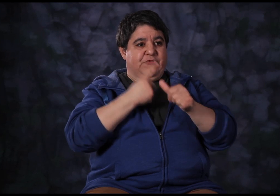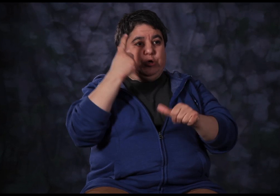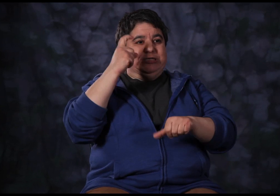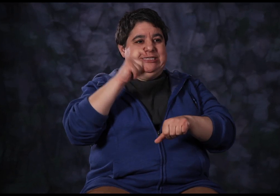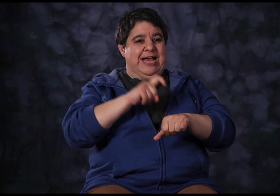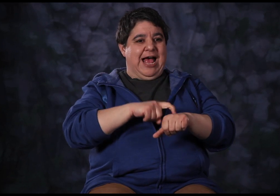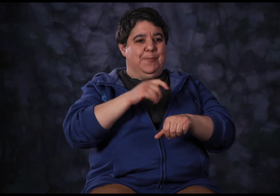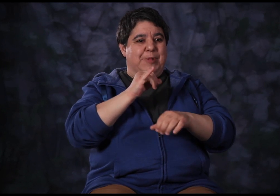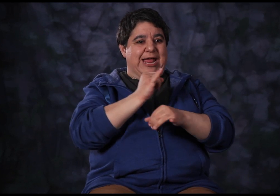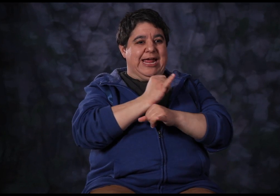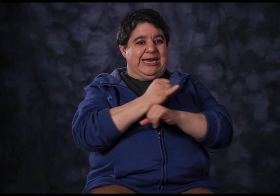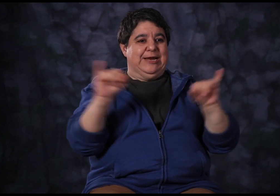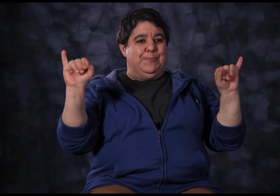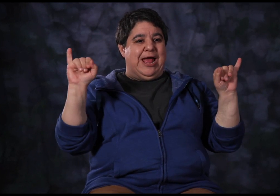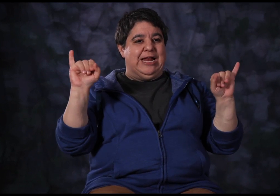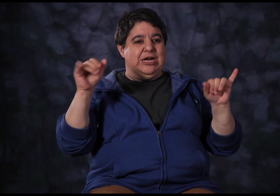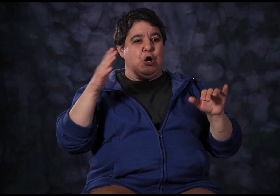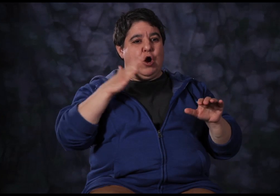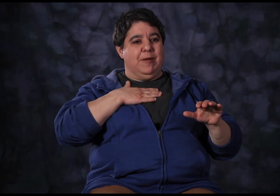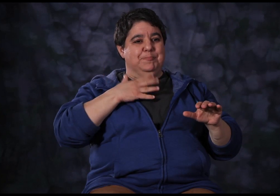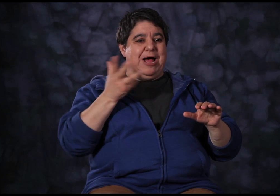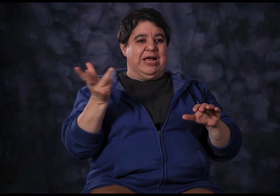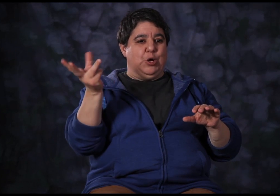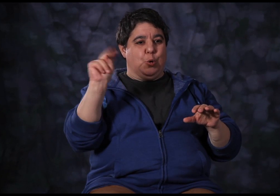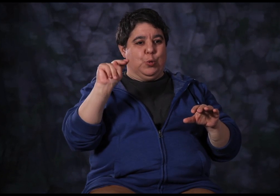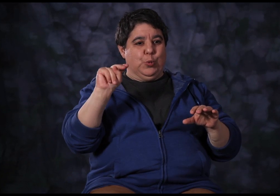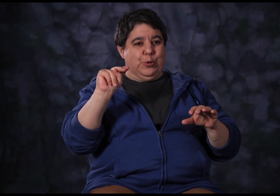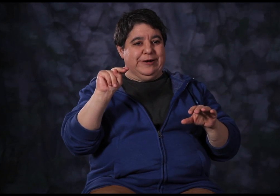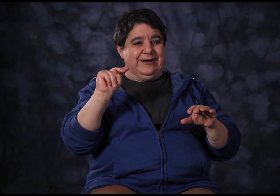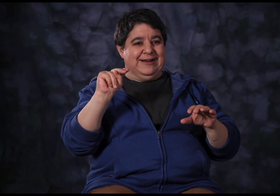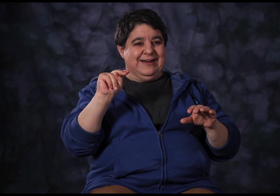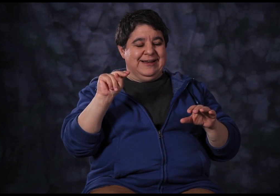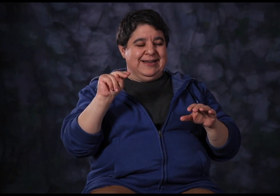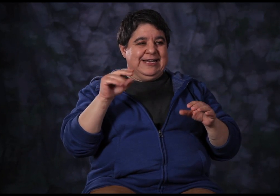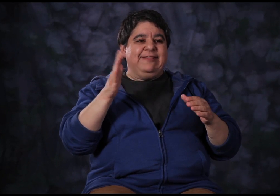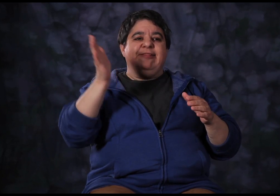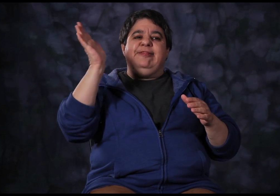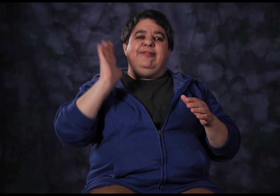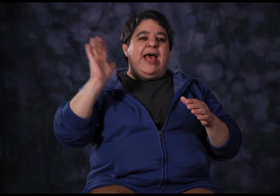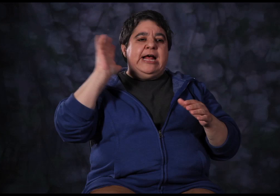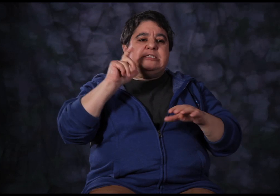To be honest, I was scared because this was going to be my first time living on my own.